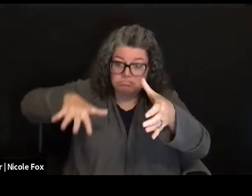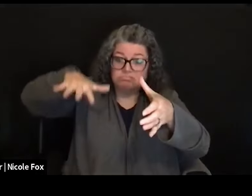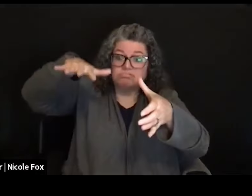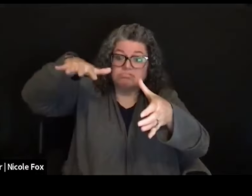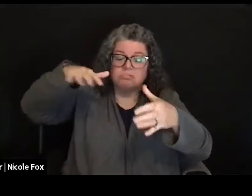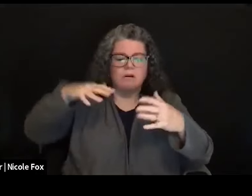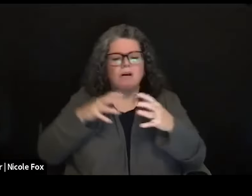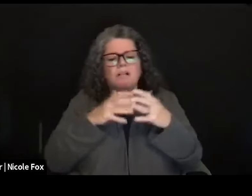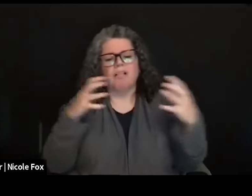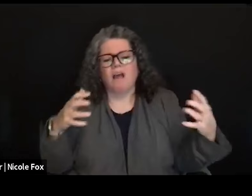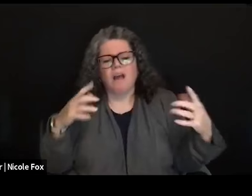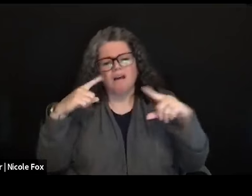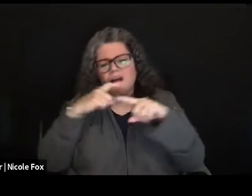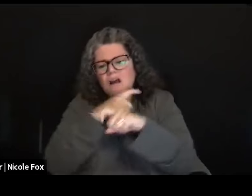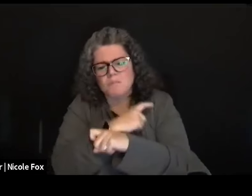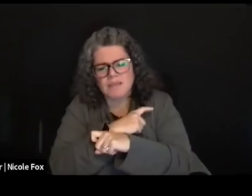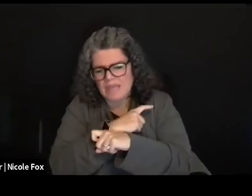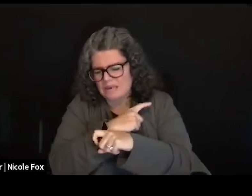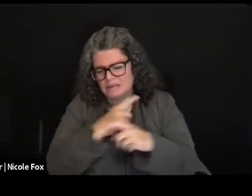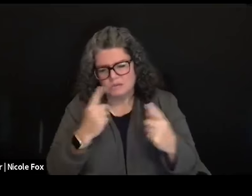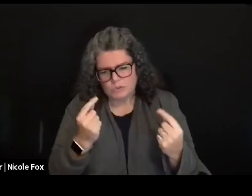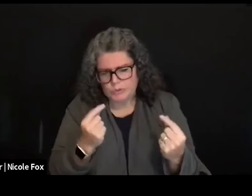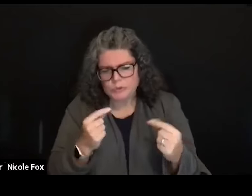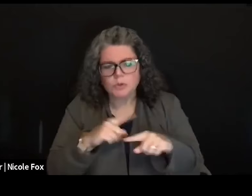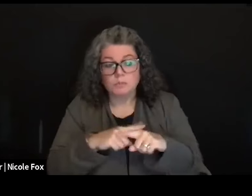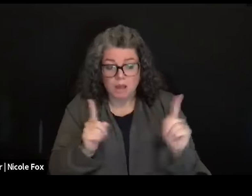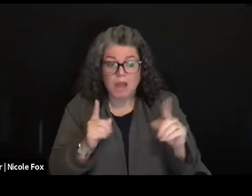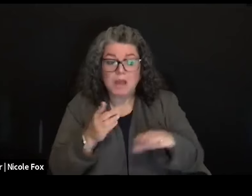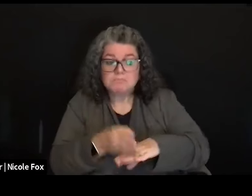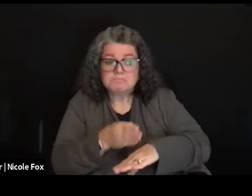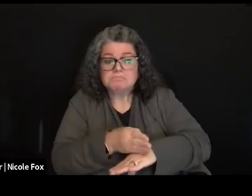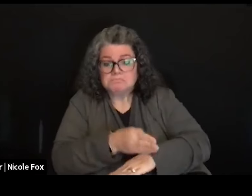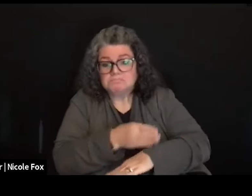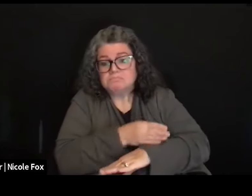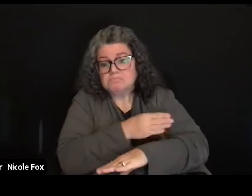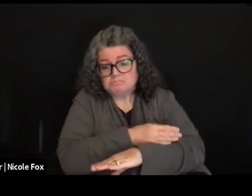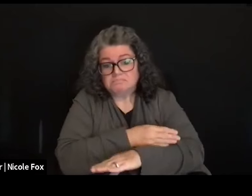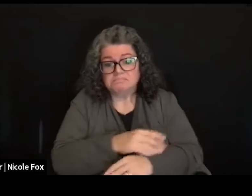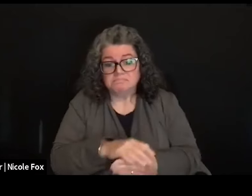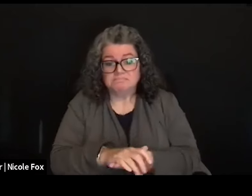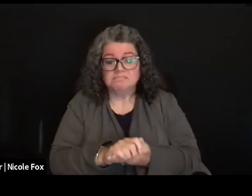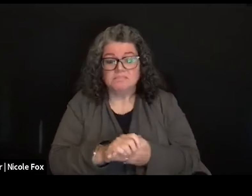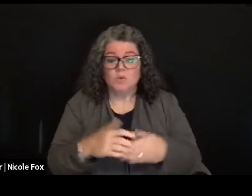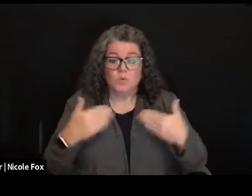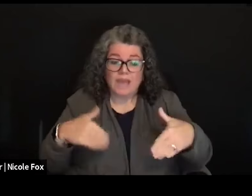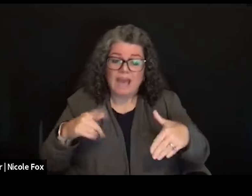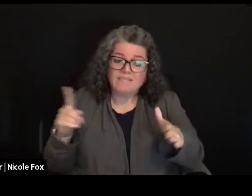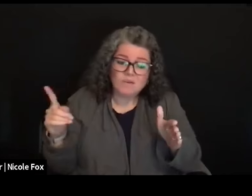of work to do, but we're making good progress. And that concludes my comments today. Thank you.